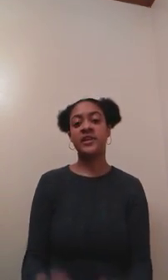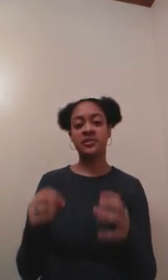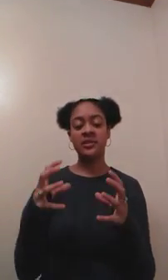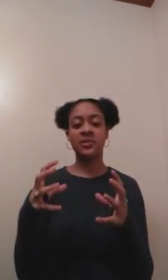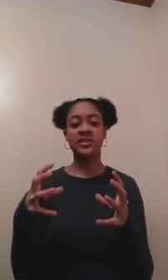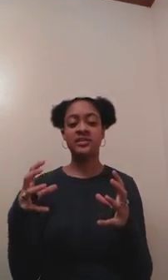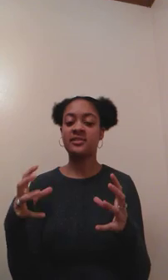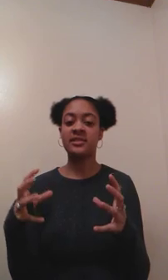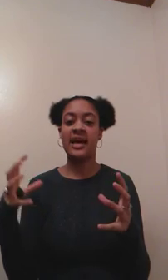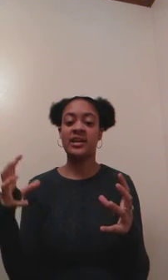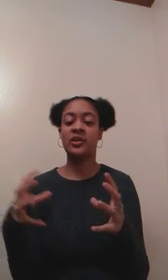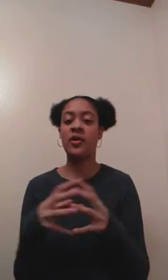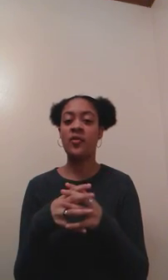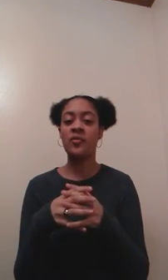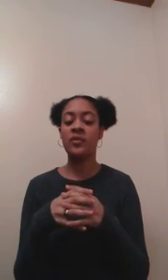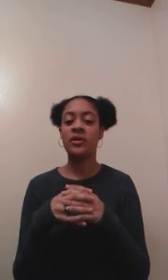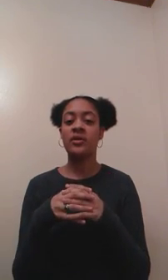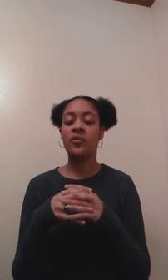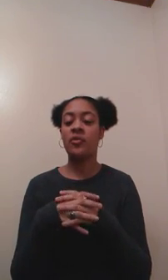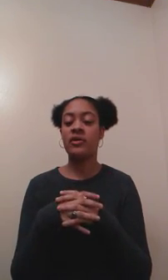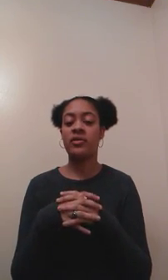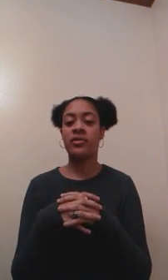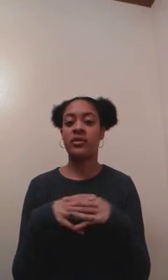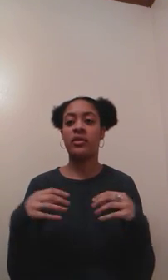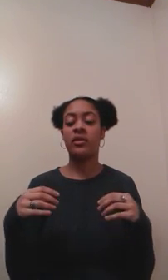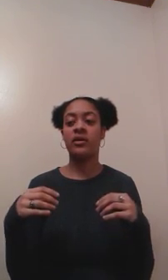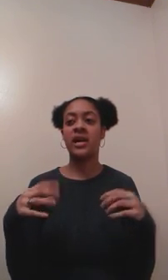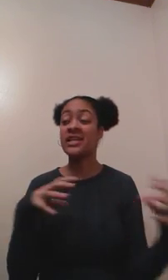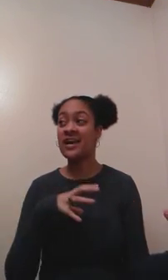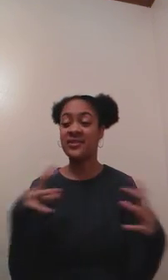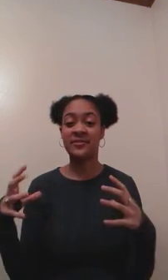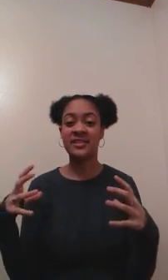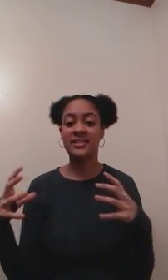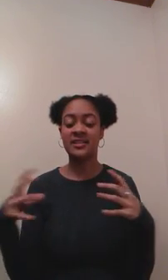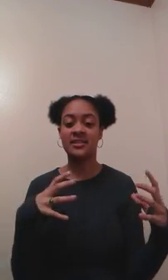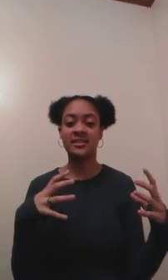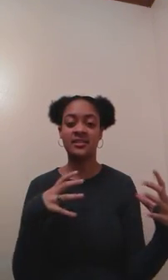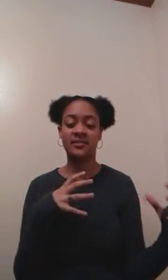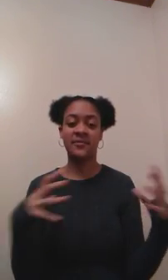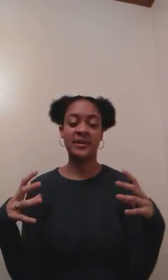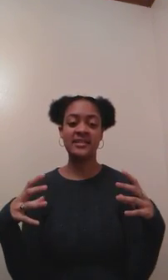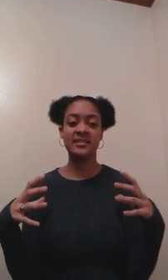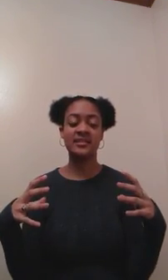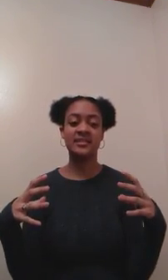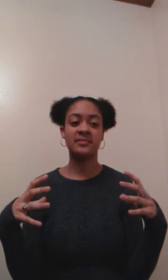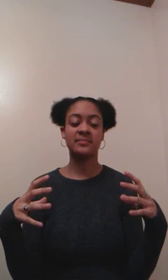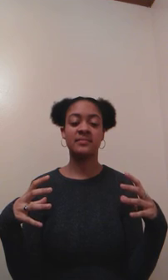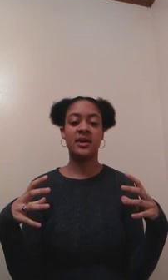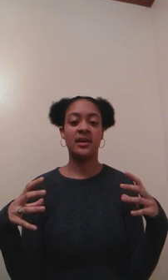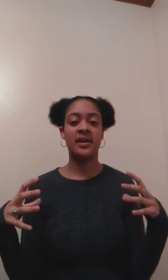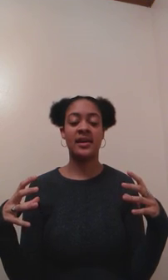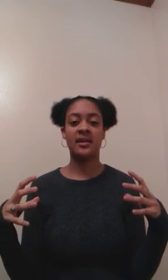facial expressions that go with a lot of different sentences and phrases,